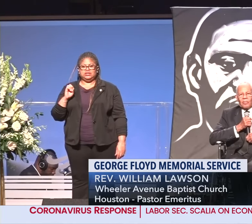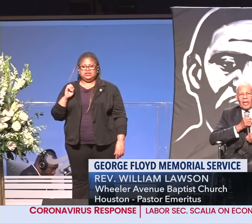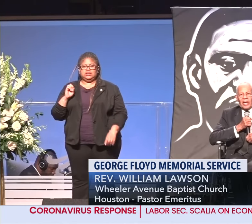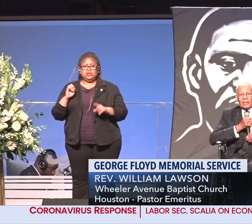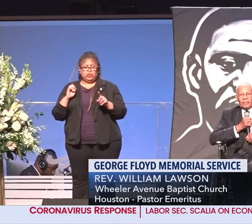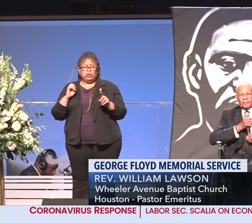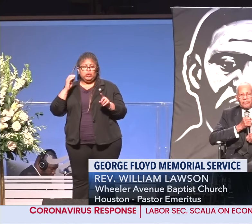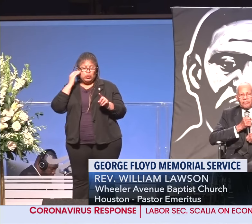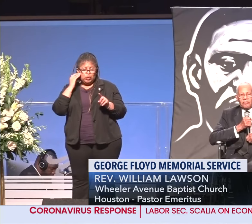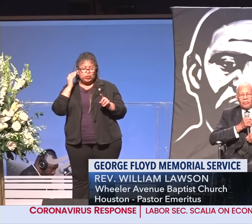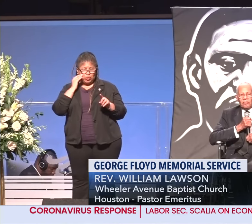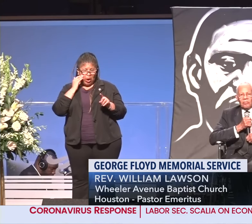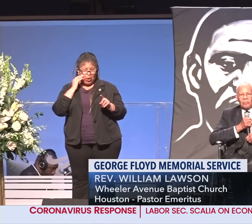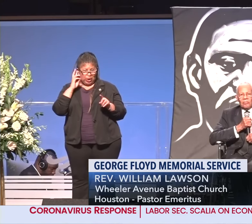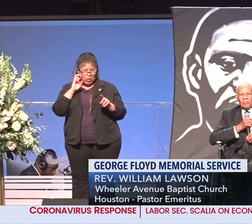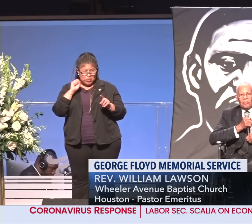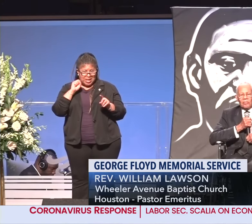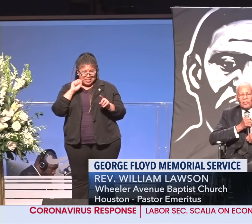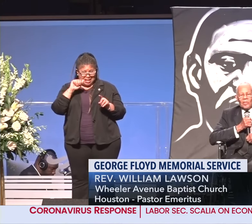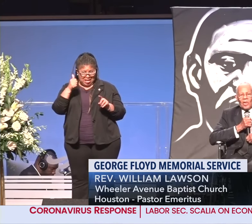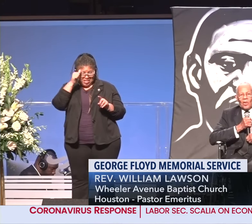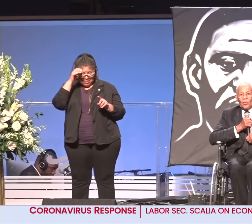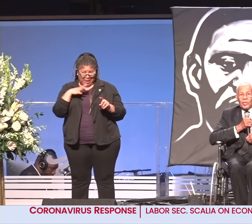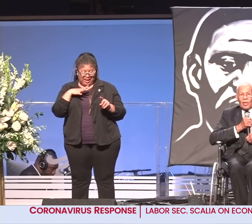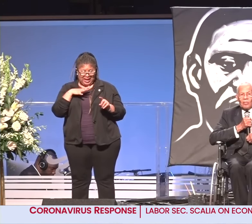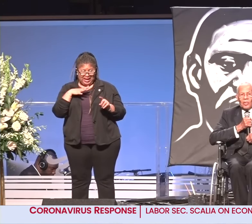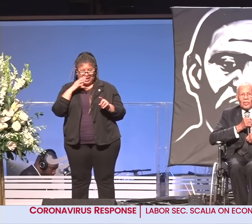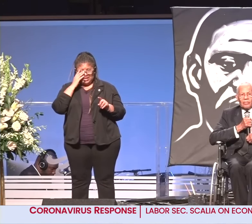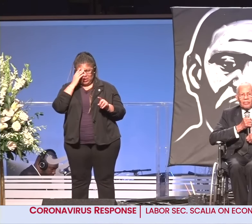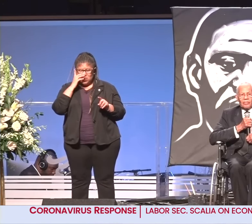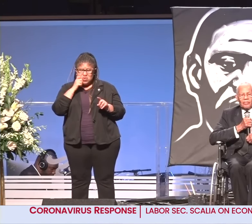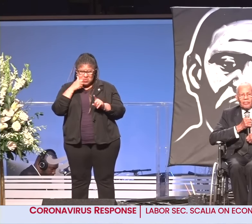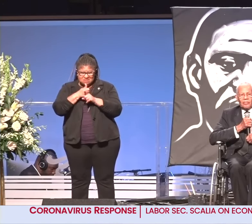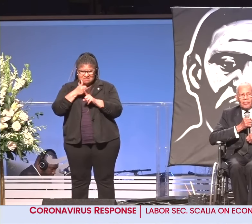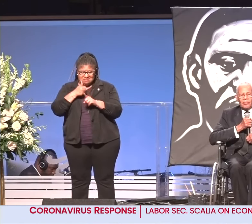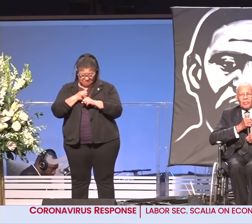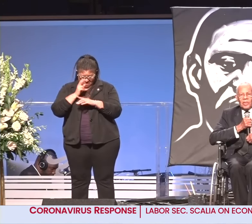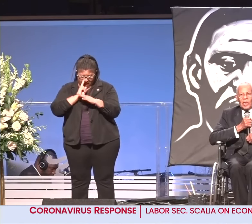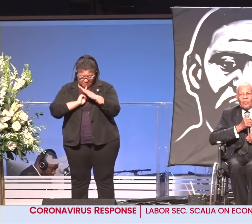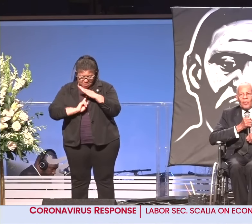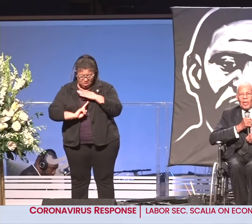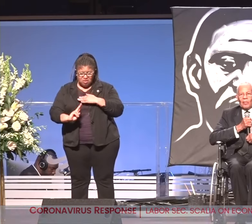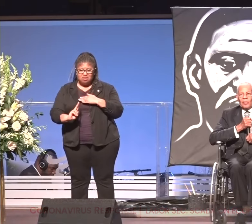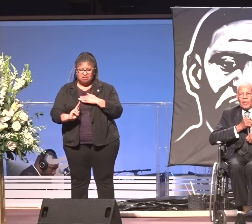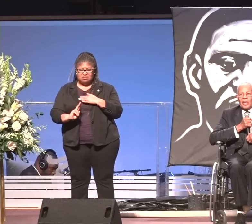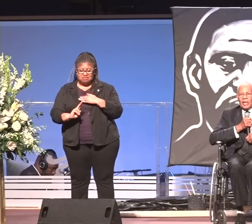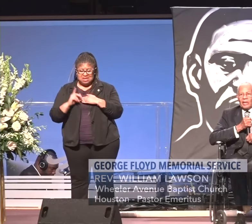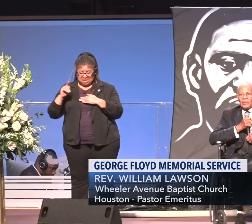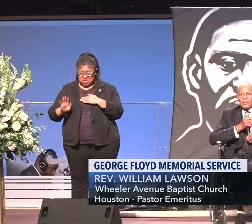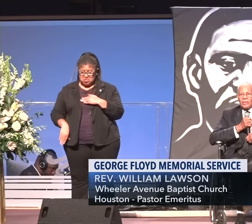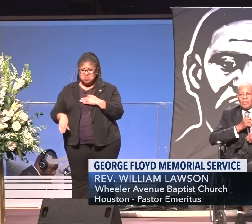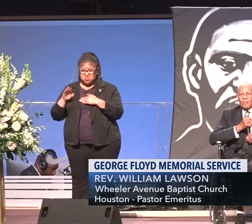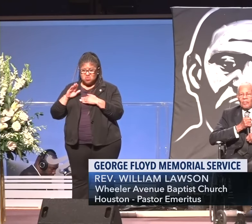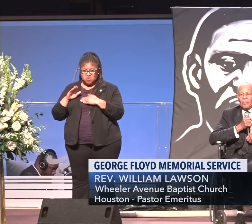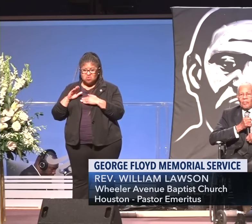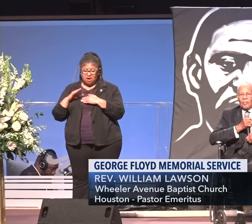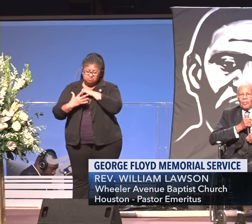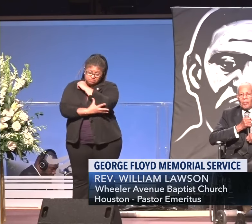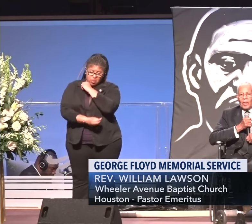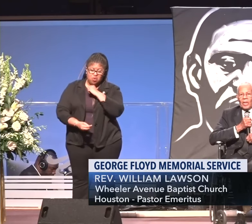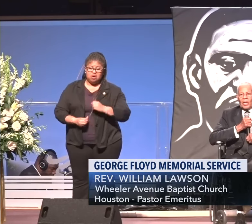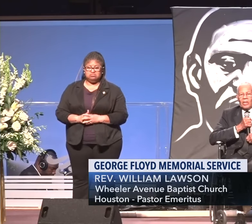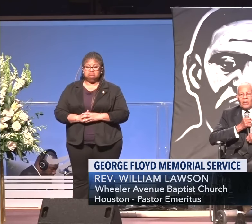You know, there was a man who was humble, came from humble beginnings.